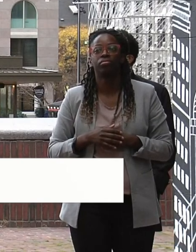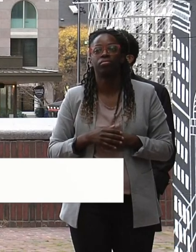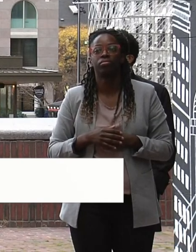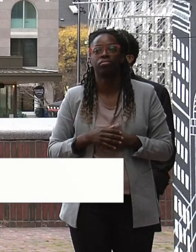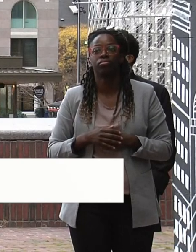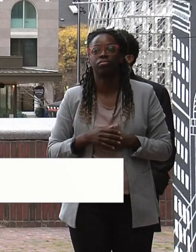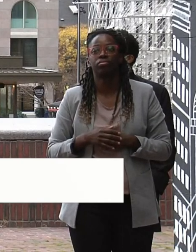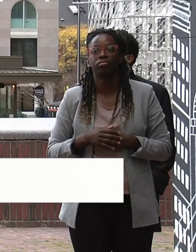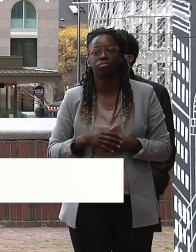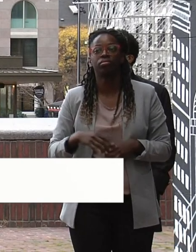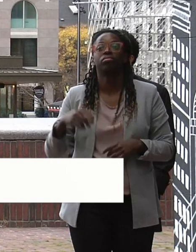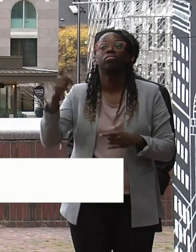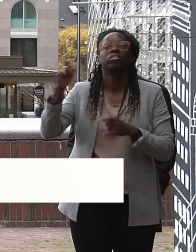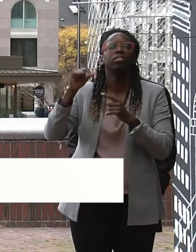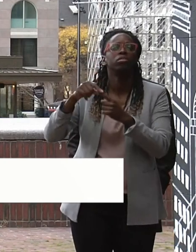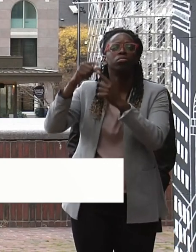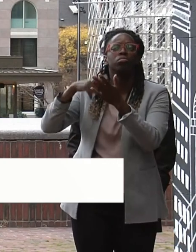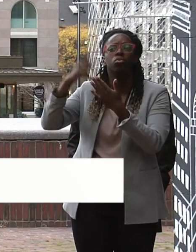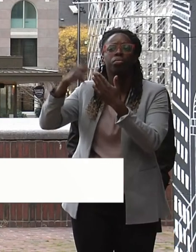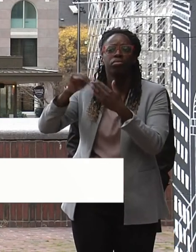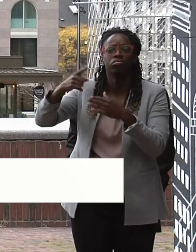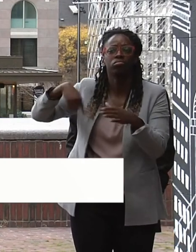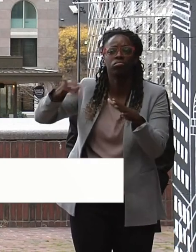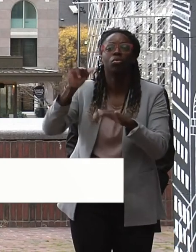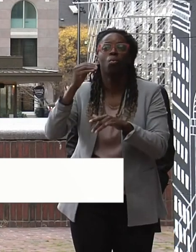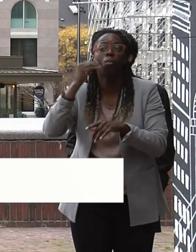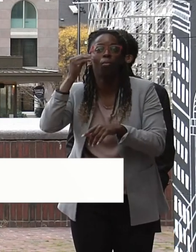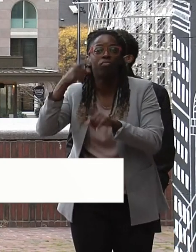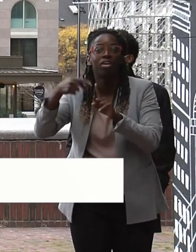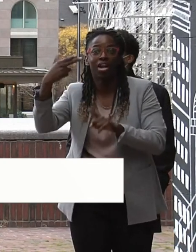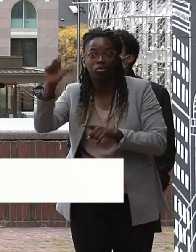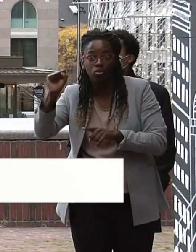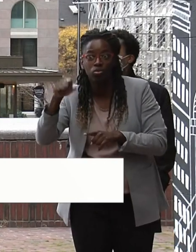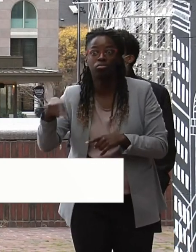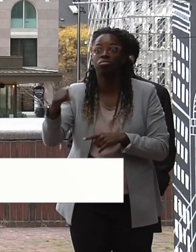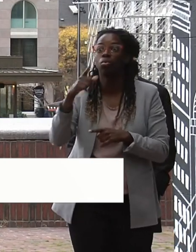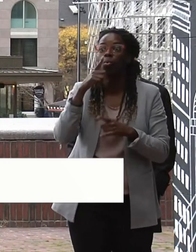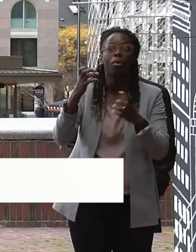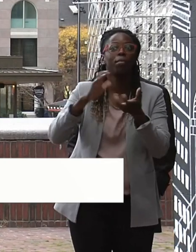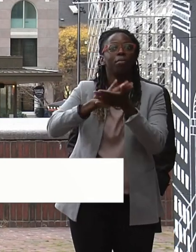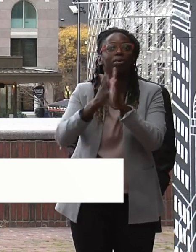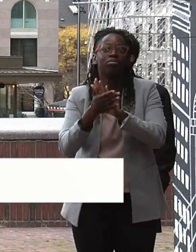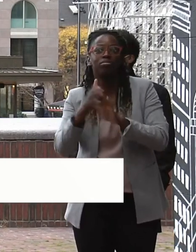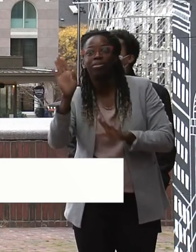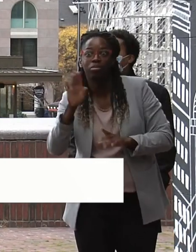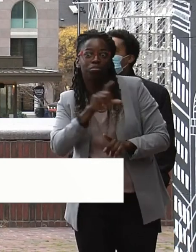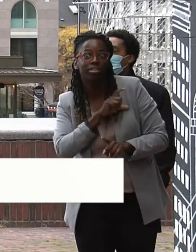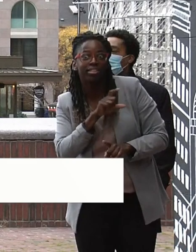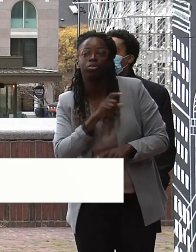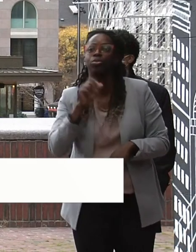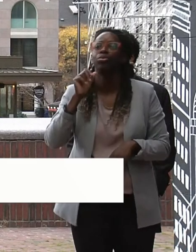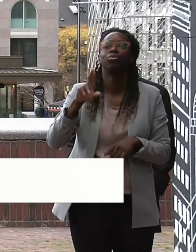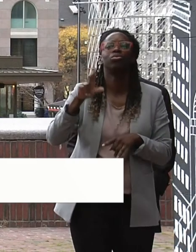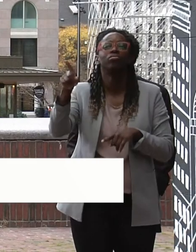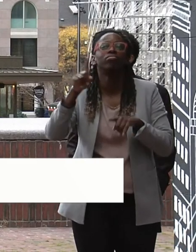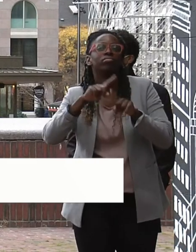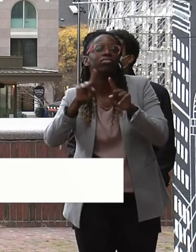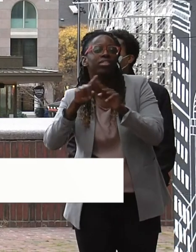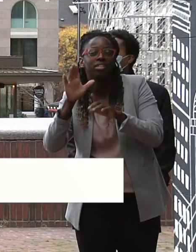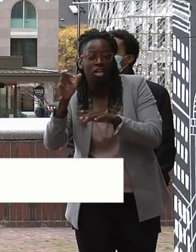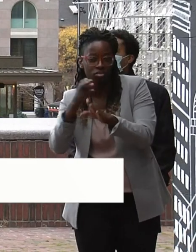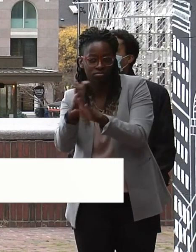officers drawn from the communities that they're serving. There's a hearing scheduled for December 3rd, and I hope that the council is in the city council, and I hope the council